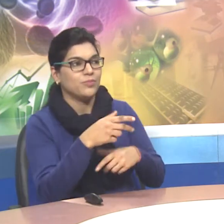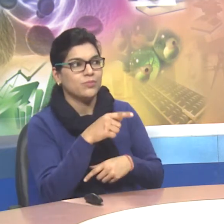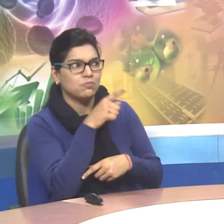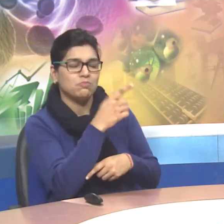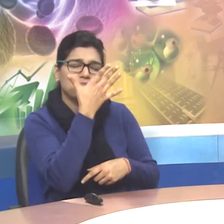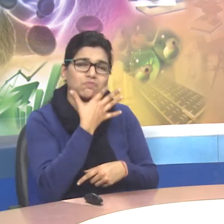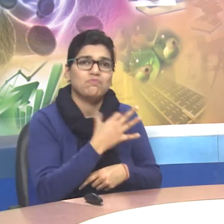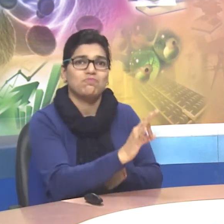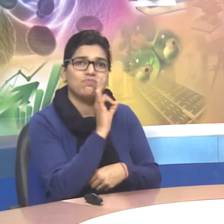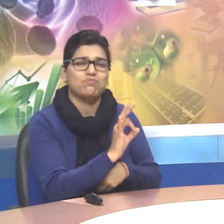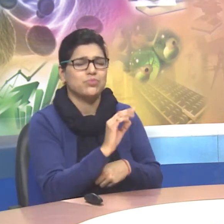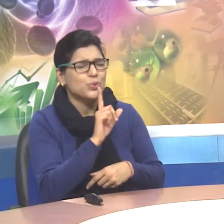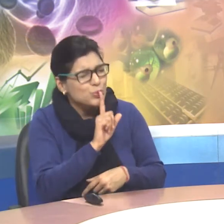Look, I said,